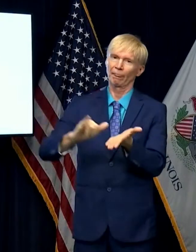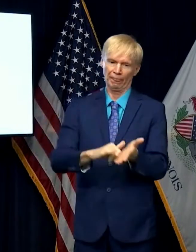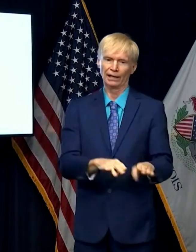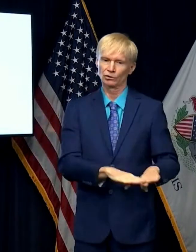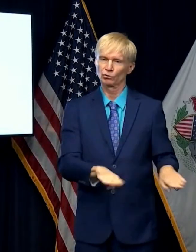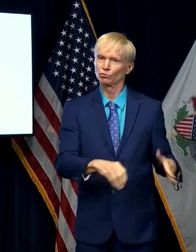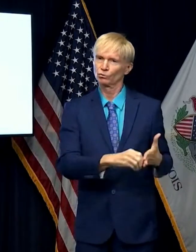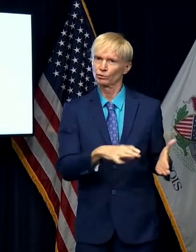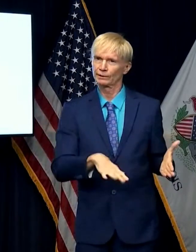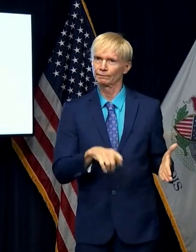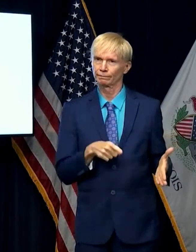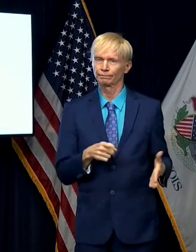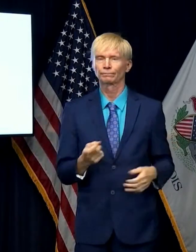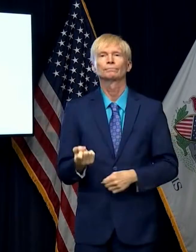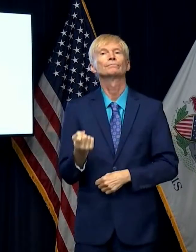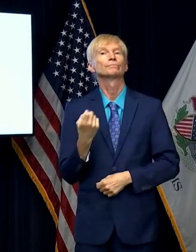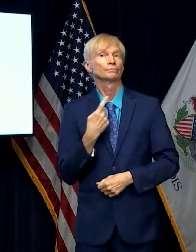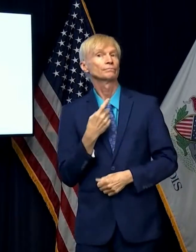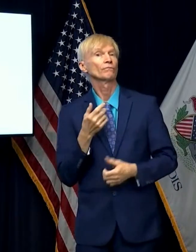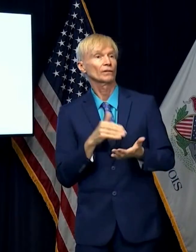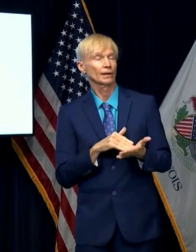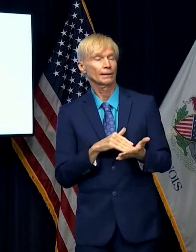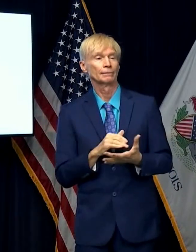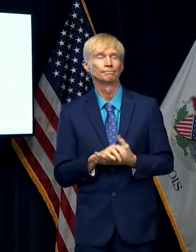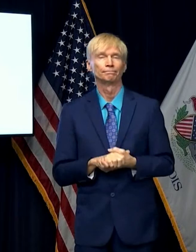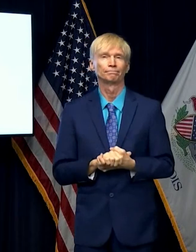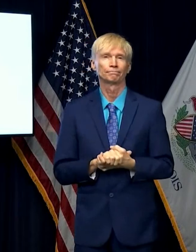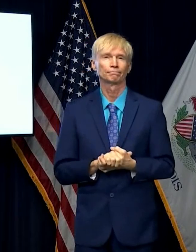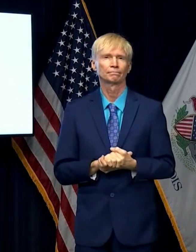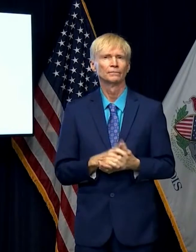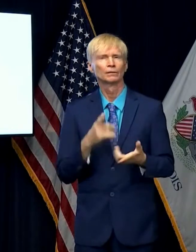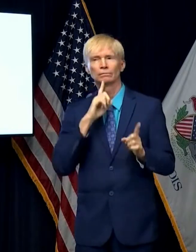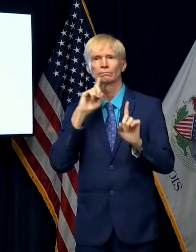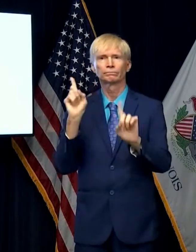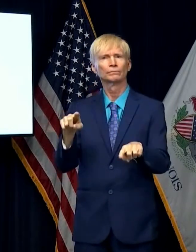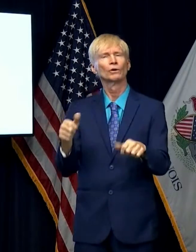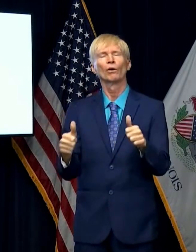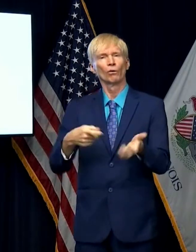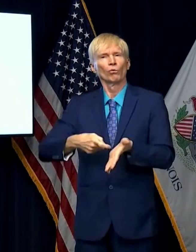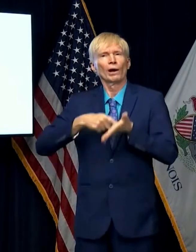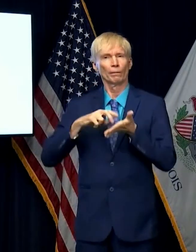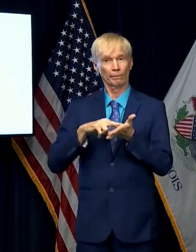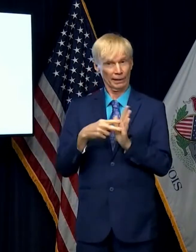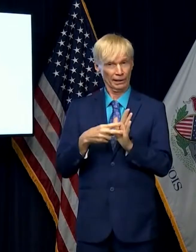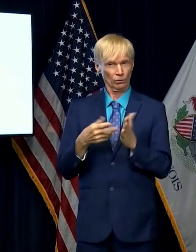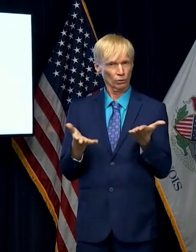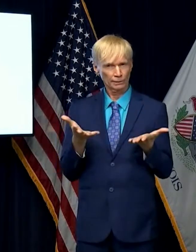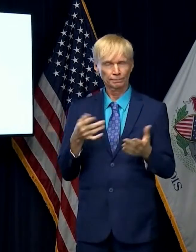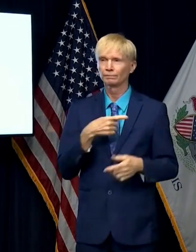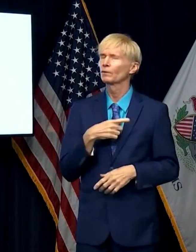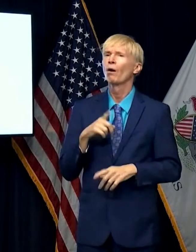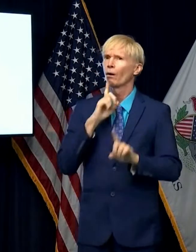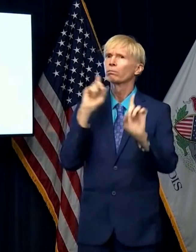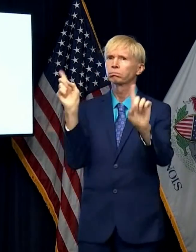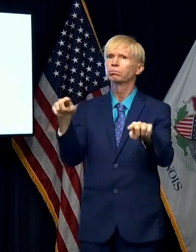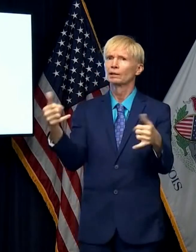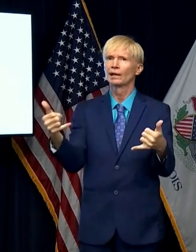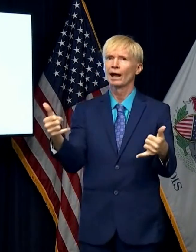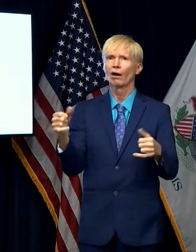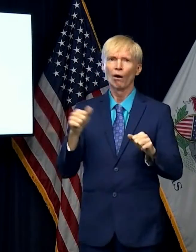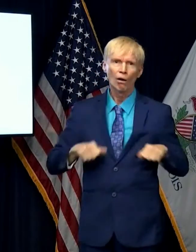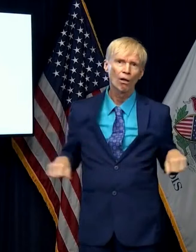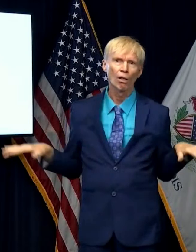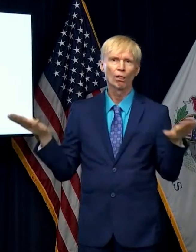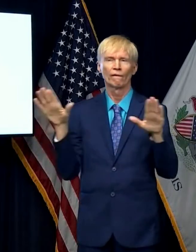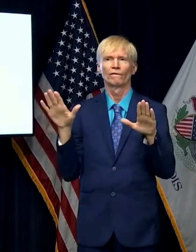children. And the first question was the difference between the requirement and the mandate. Is it still a mandate? This is a mandate. This is a mandate